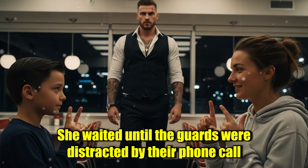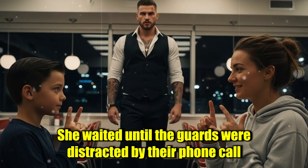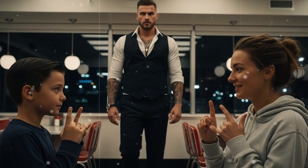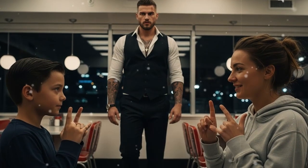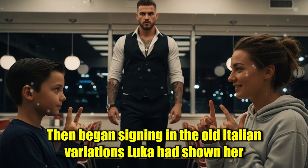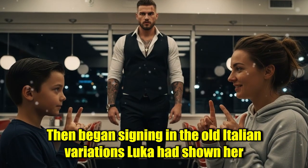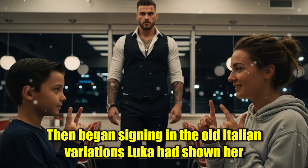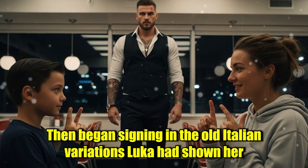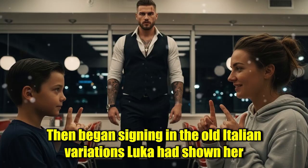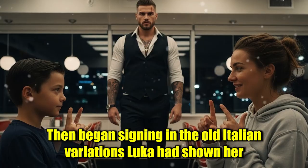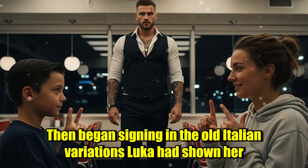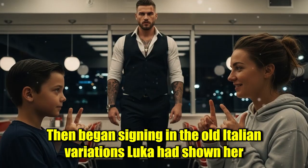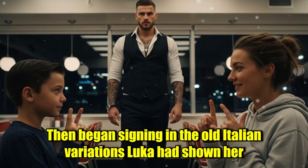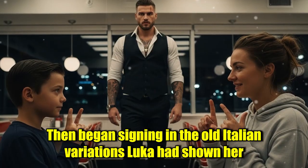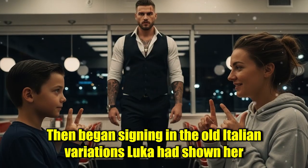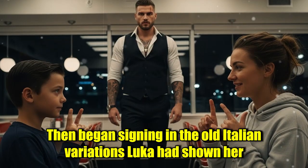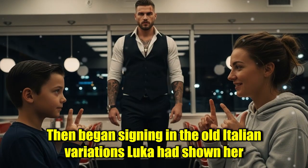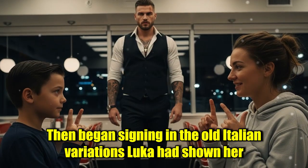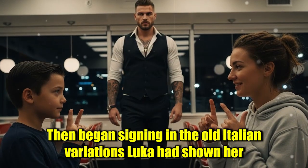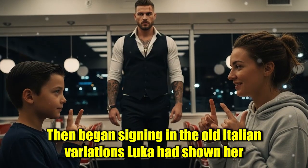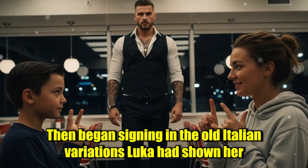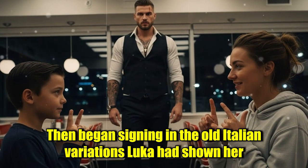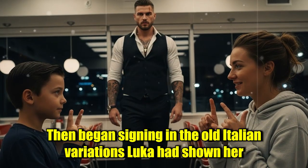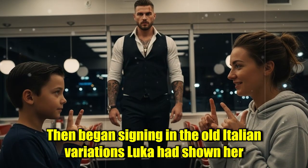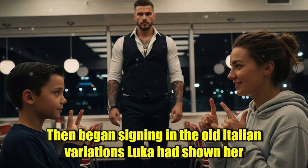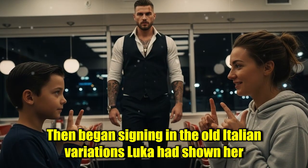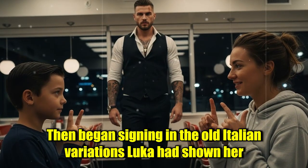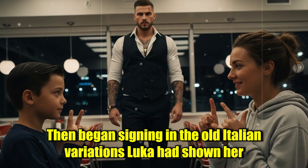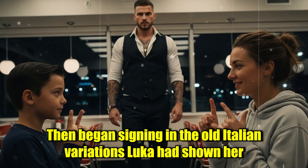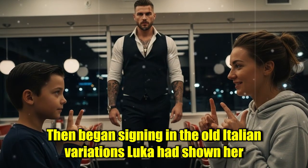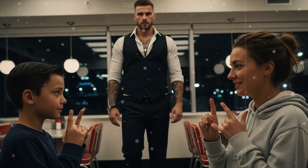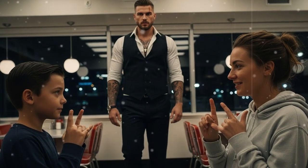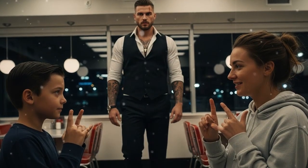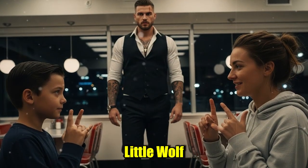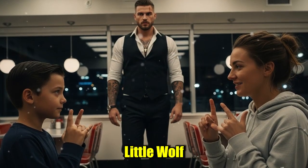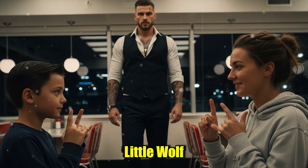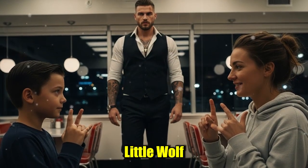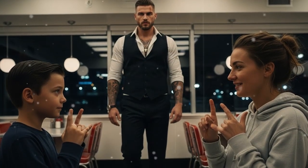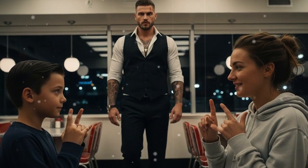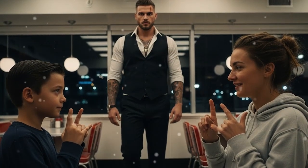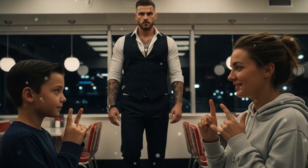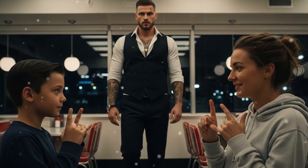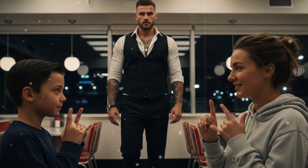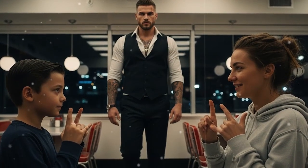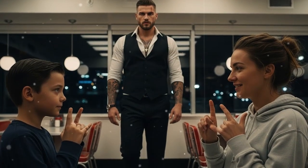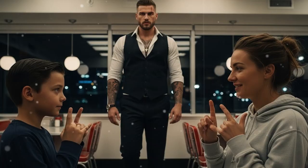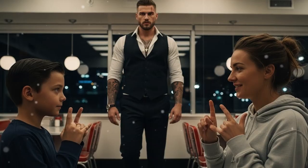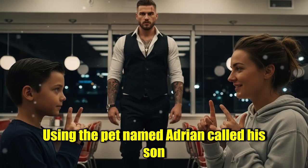call, then began signing in the old Italian variations Luca had shown her. Little Wolf, she signed, using